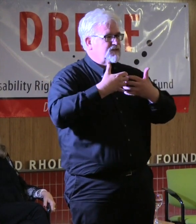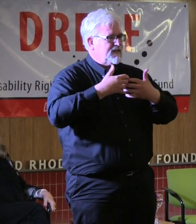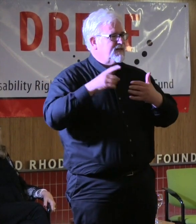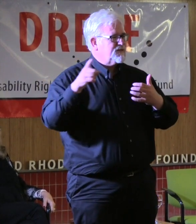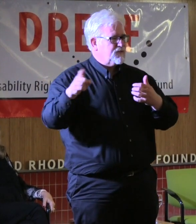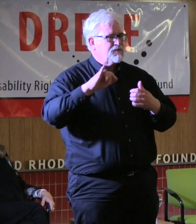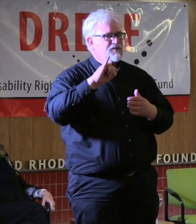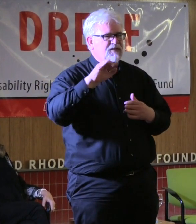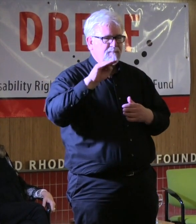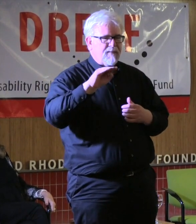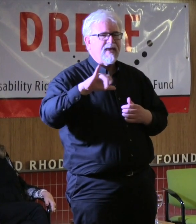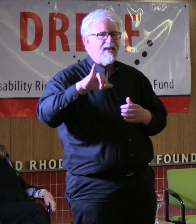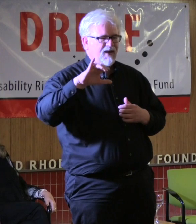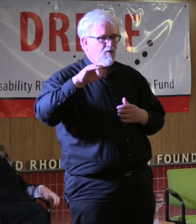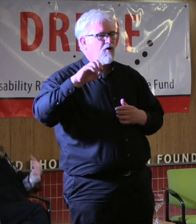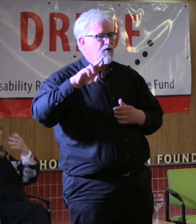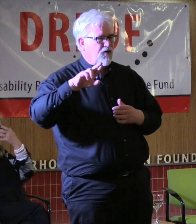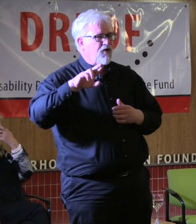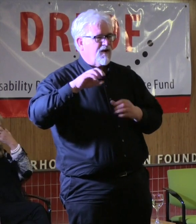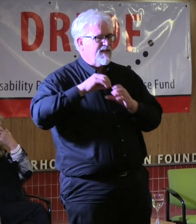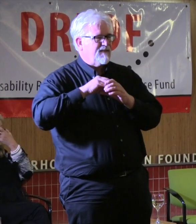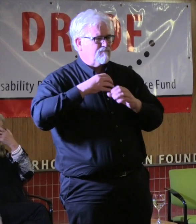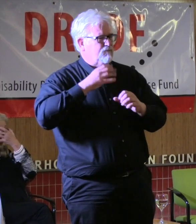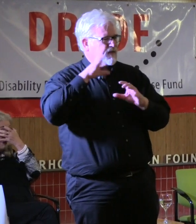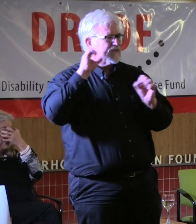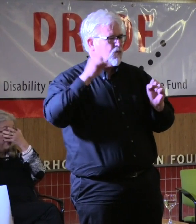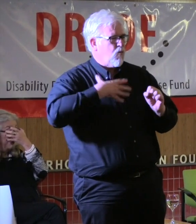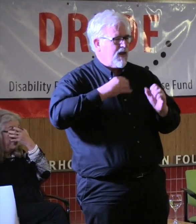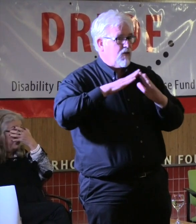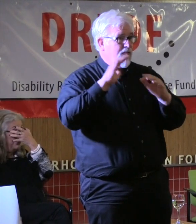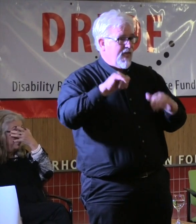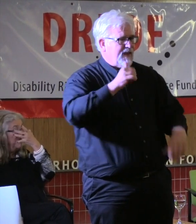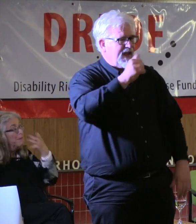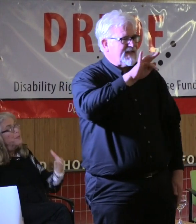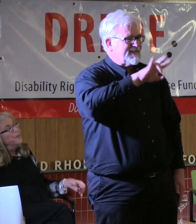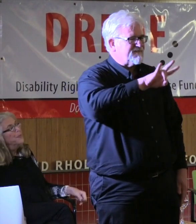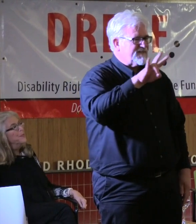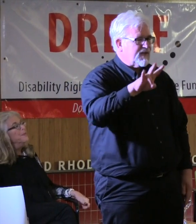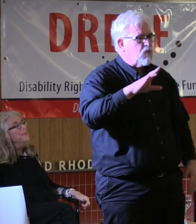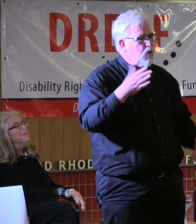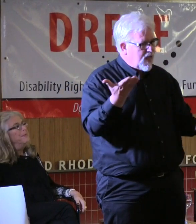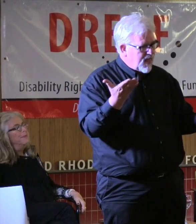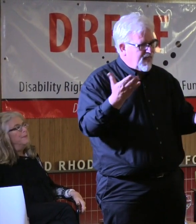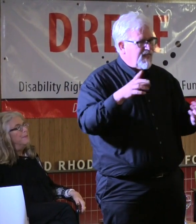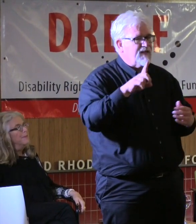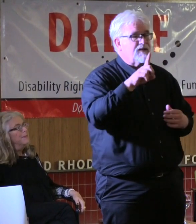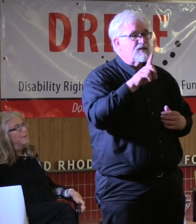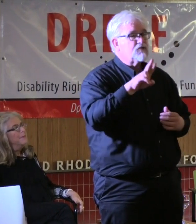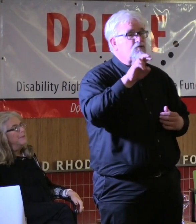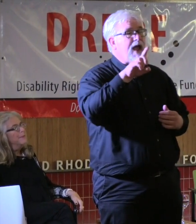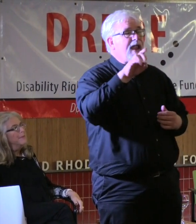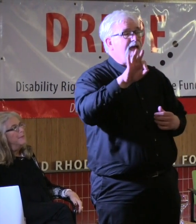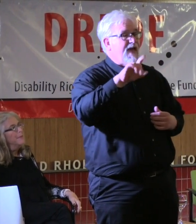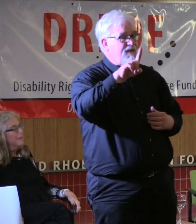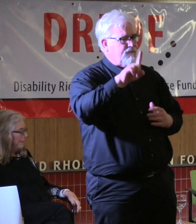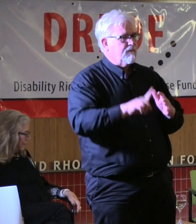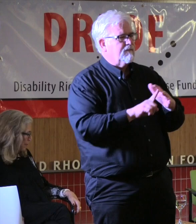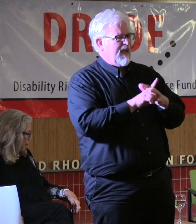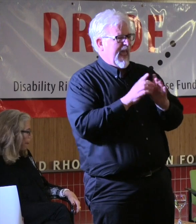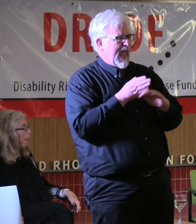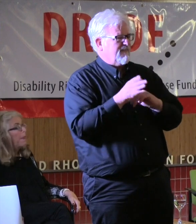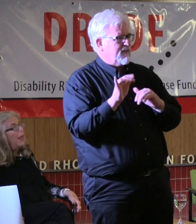House. Ever since then, now that was 77. Well, Dredif came along right after that. But no